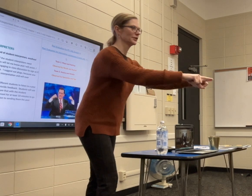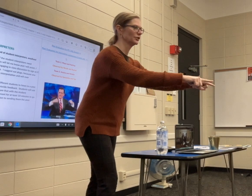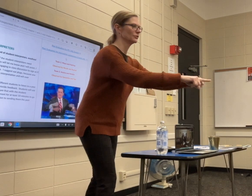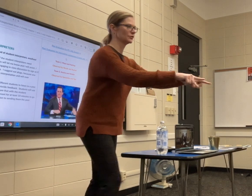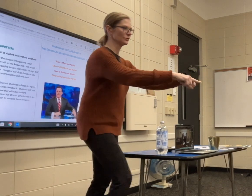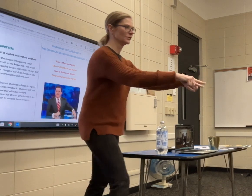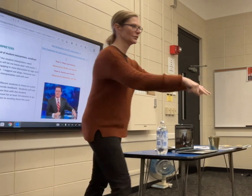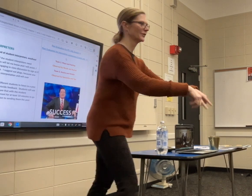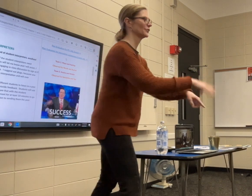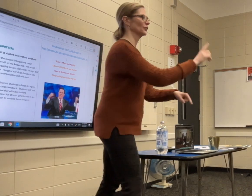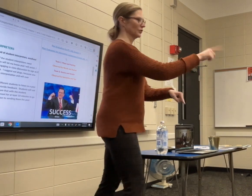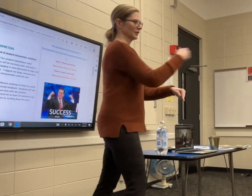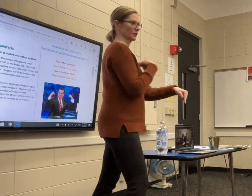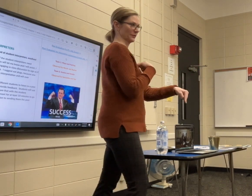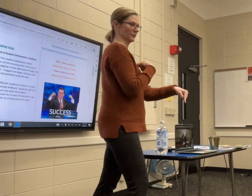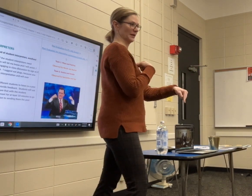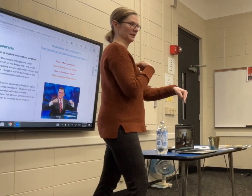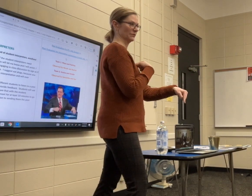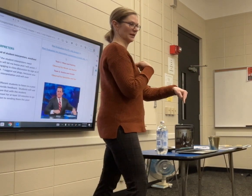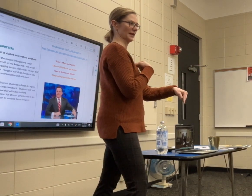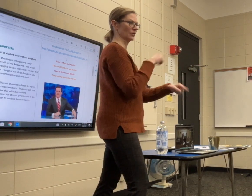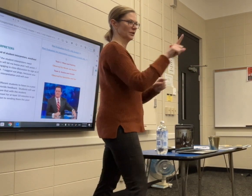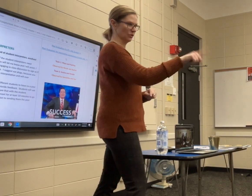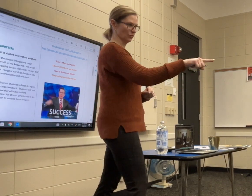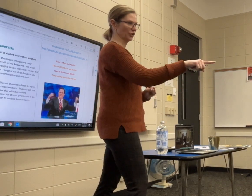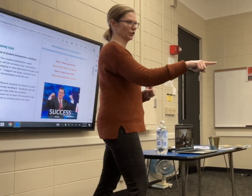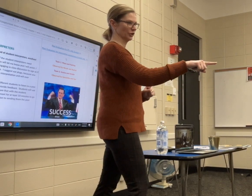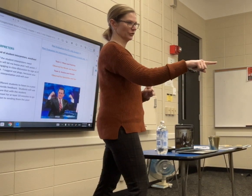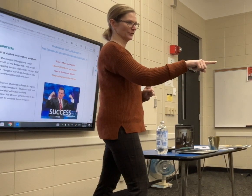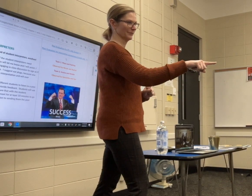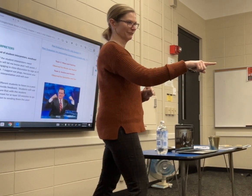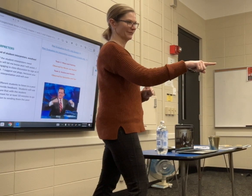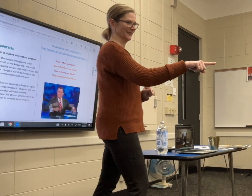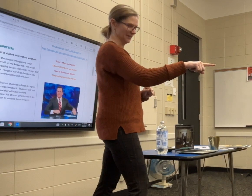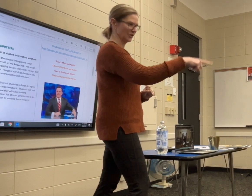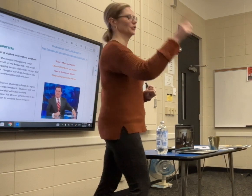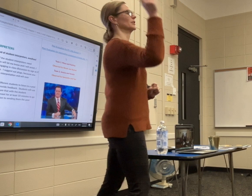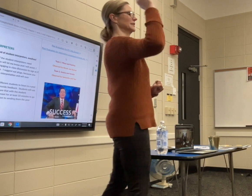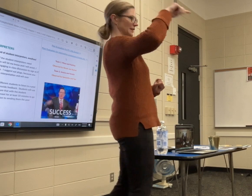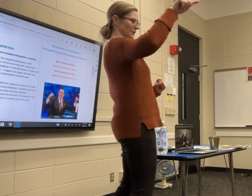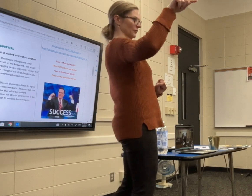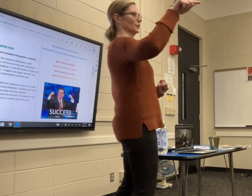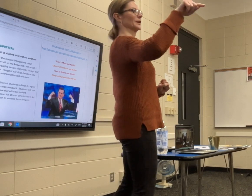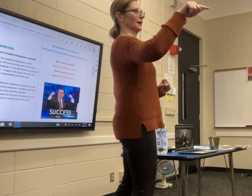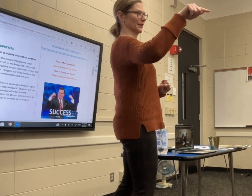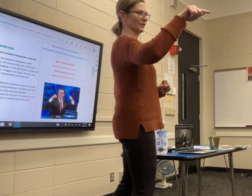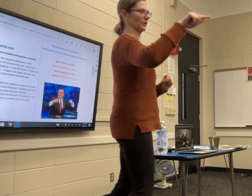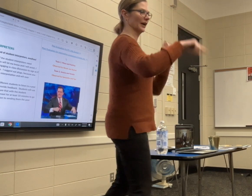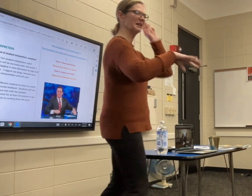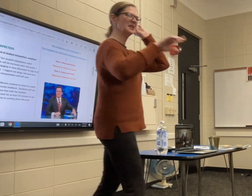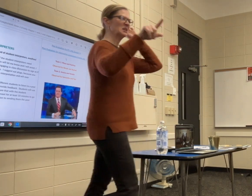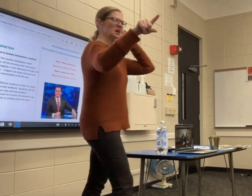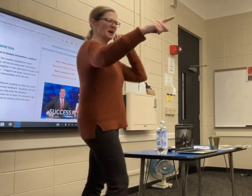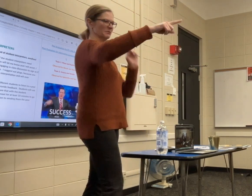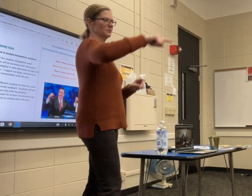you too. Yeah. So you're gonna interpret for me right now. What are you gonna do? I'm gonna look out. You're gonna take care of the student comments, okay? Okay.